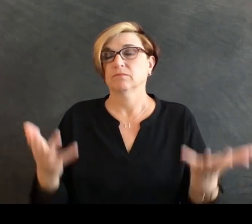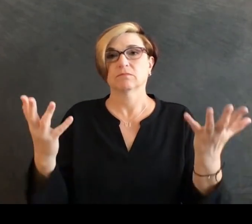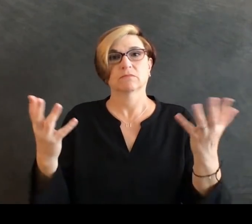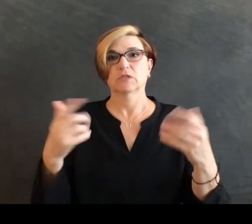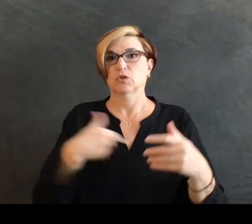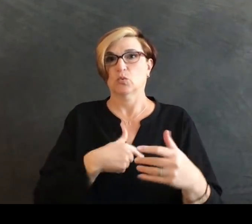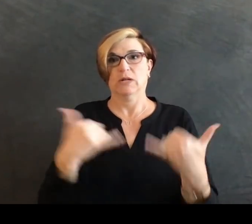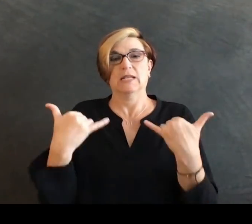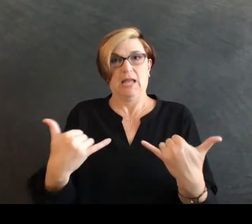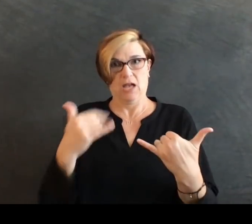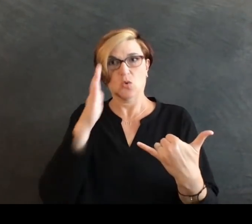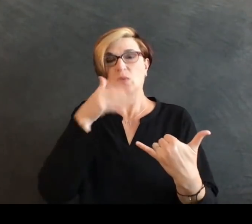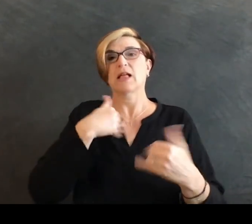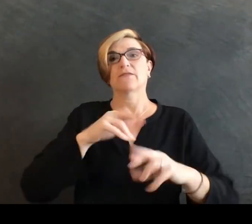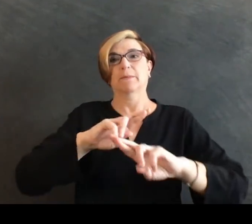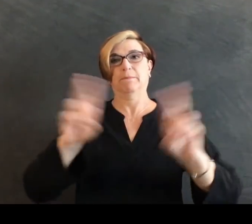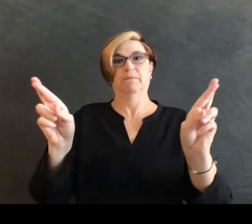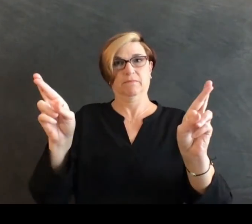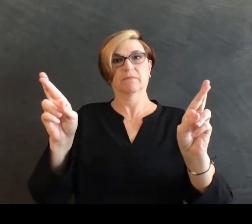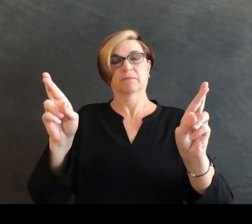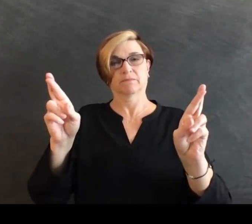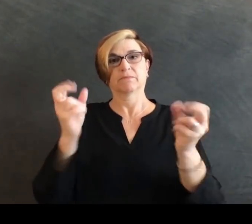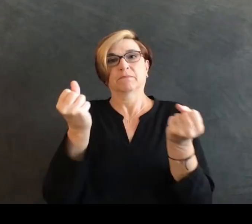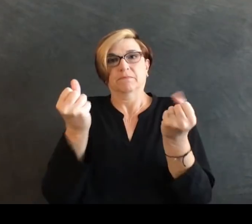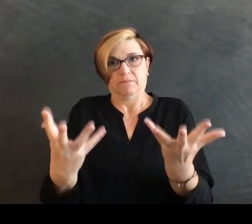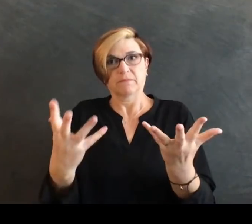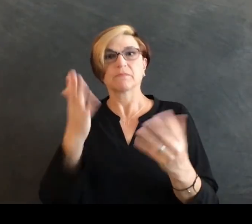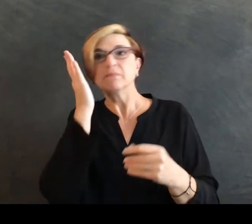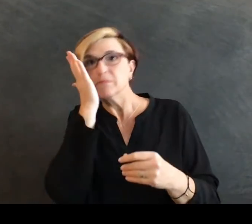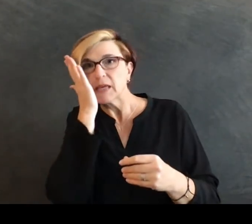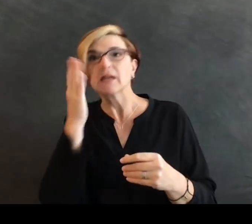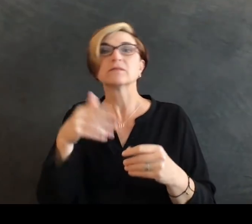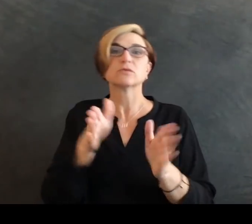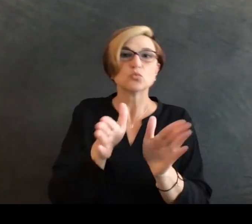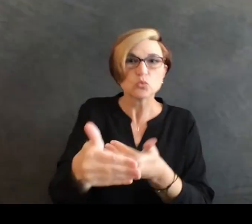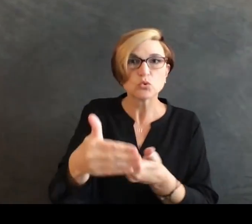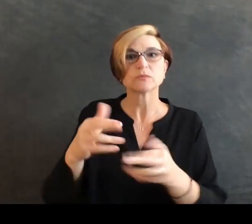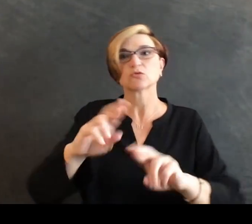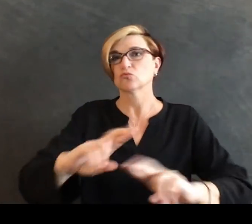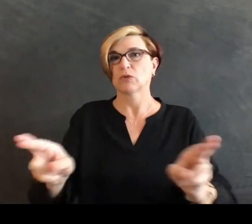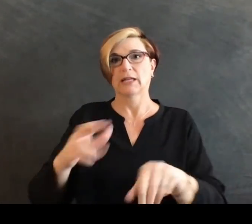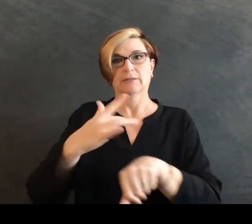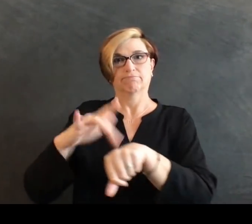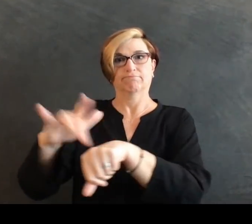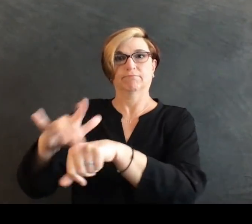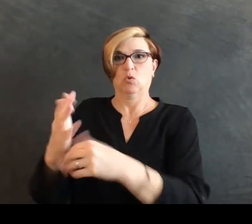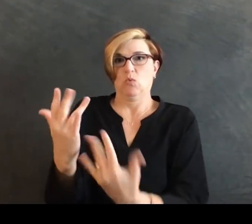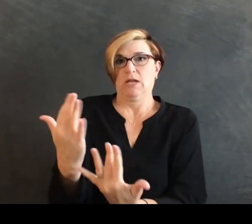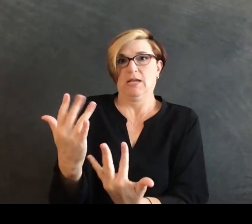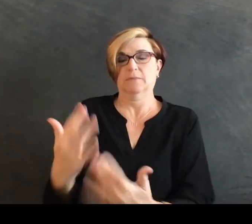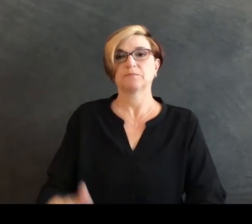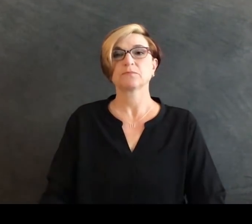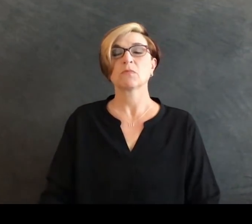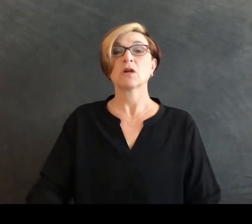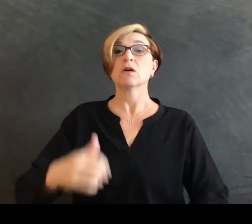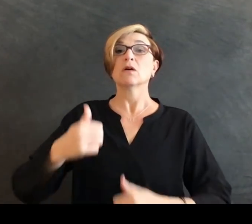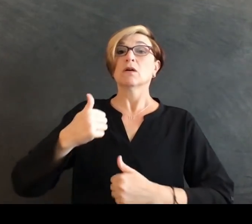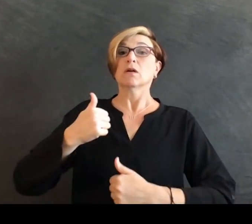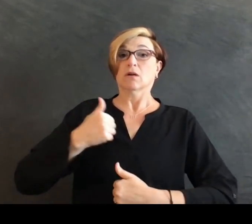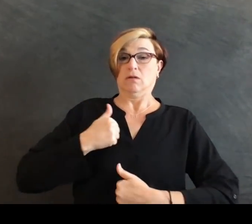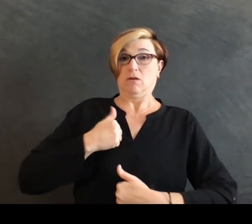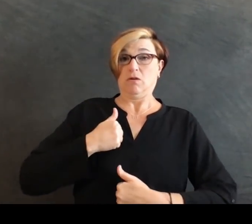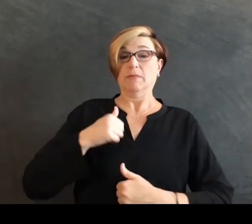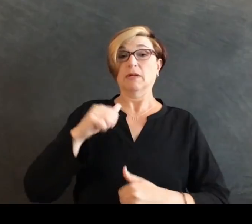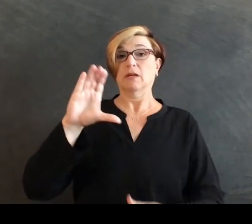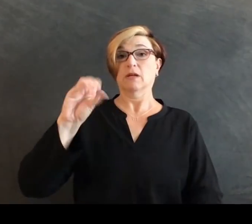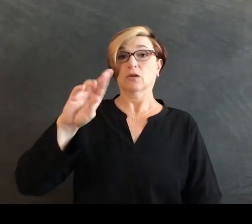rooms for what we're focused on. So it's been great. The Army Corps of Engineers has awarded contracts for the construction of alternate